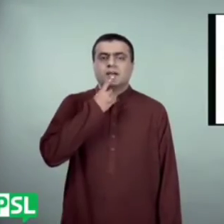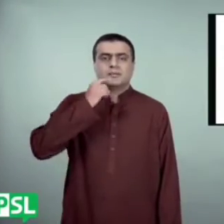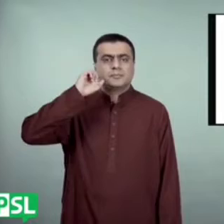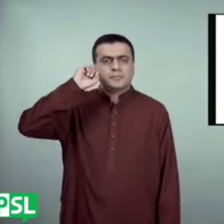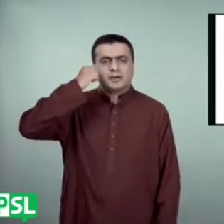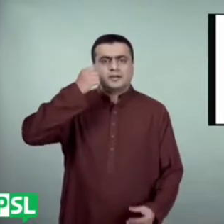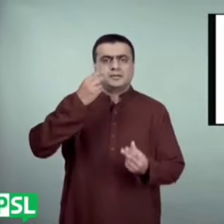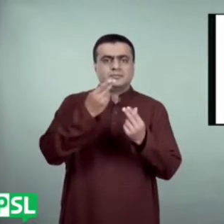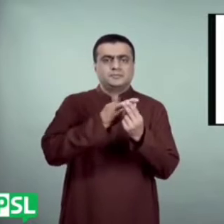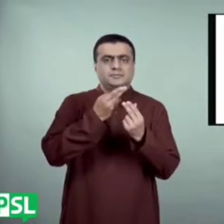red onion,